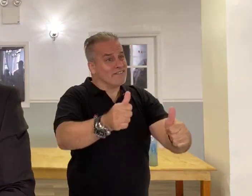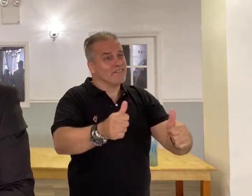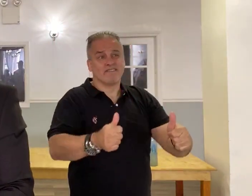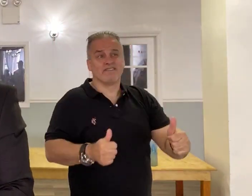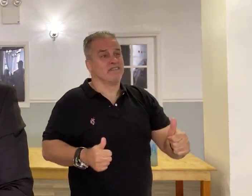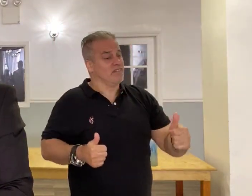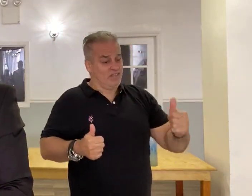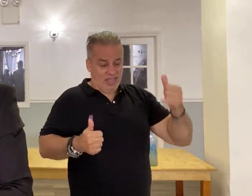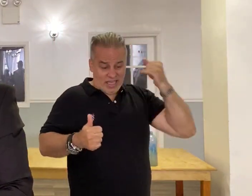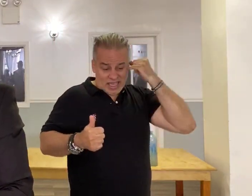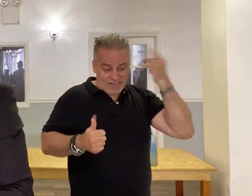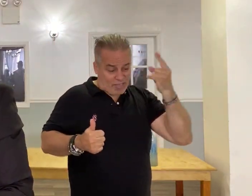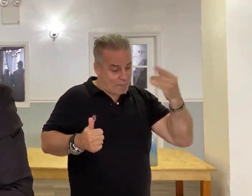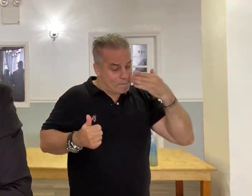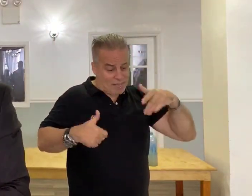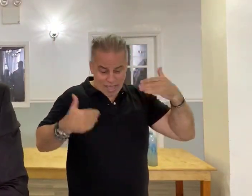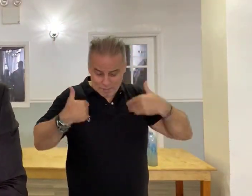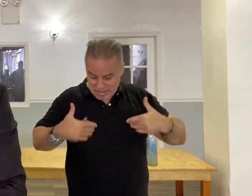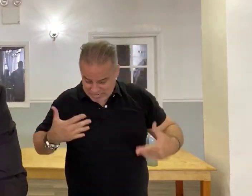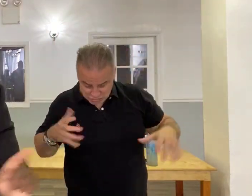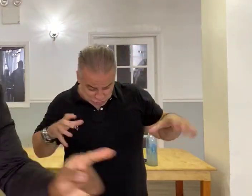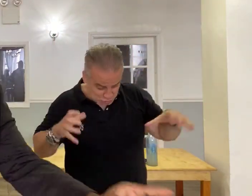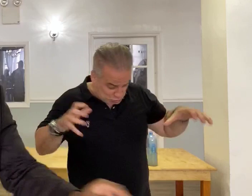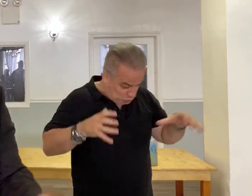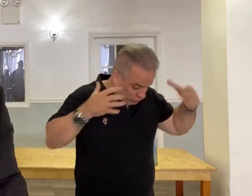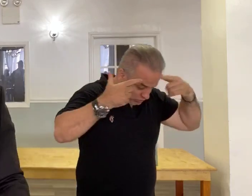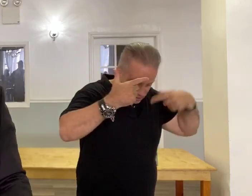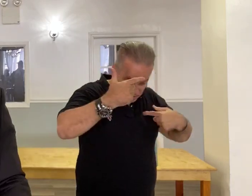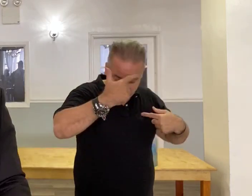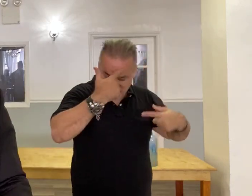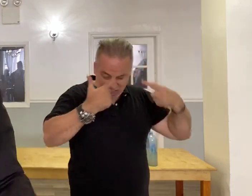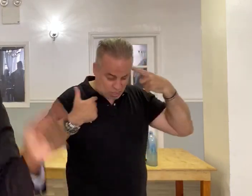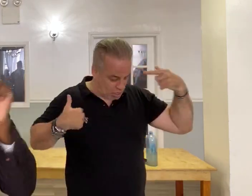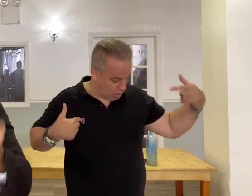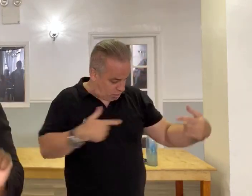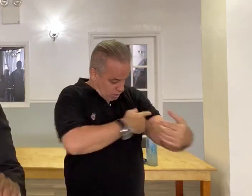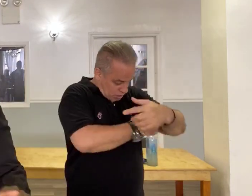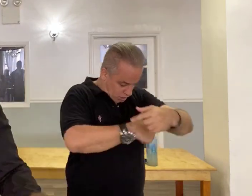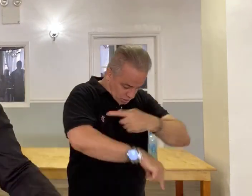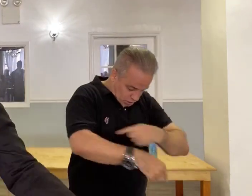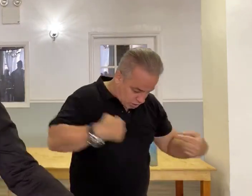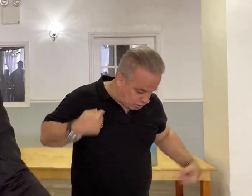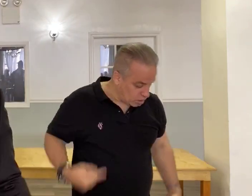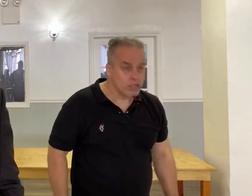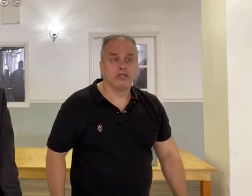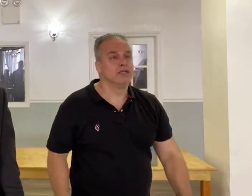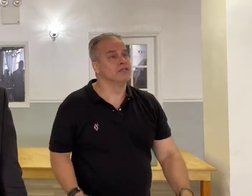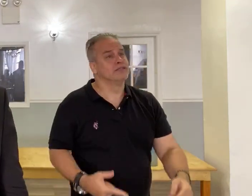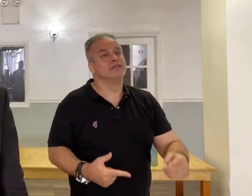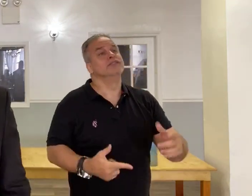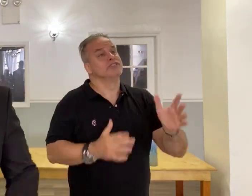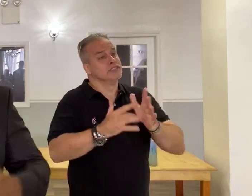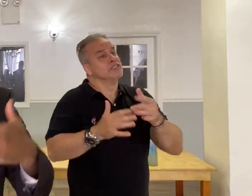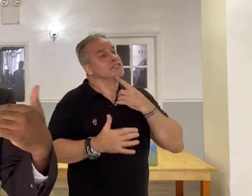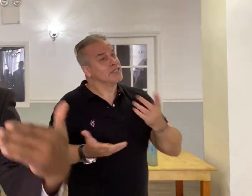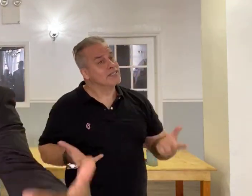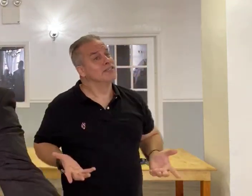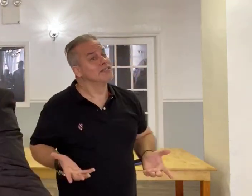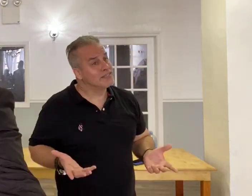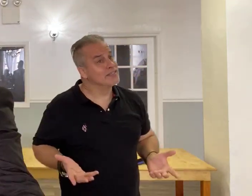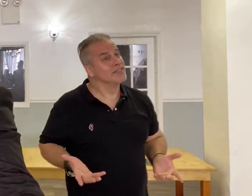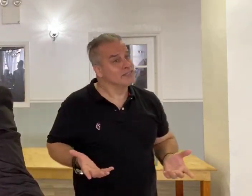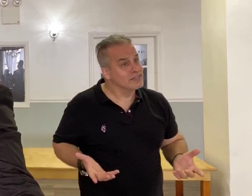it. If it's hurting you, if it's causing you to sin, if it's taking you down a wrong path, do